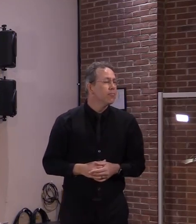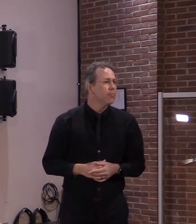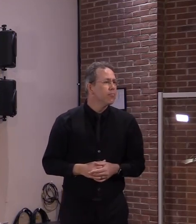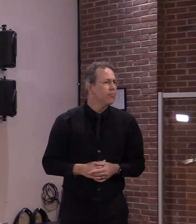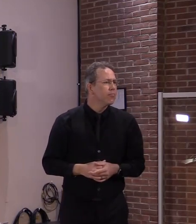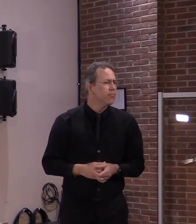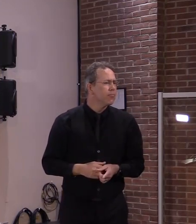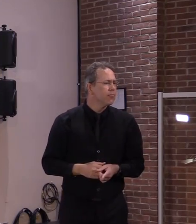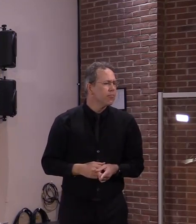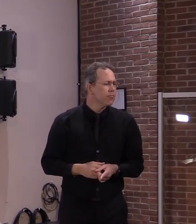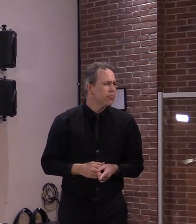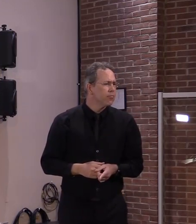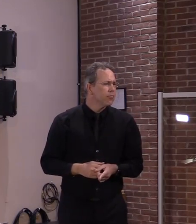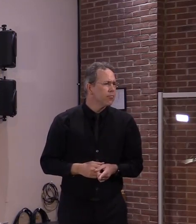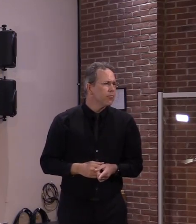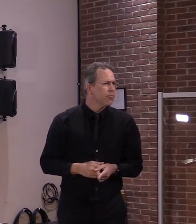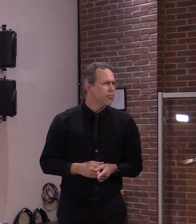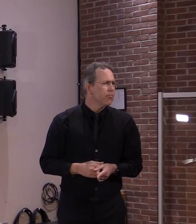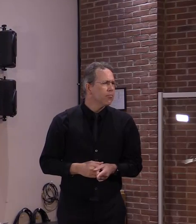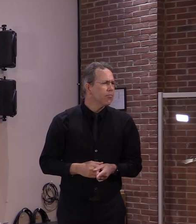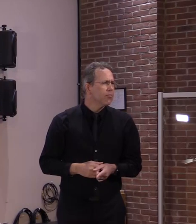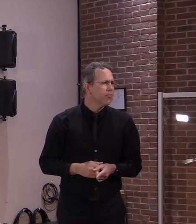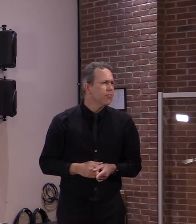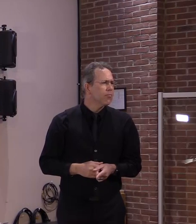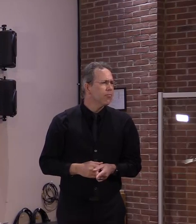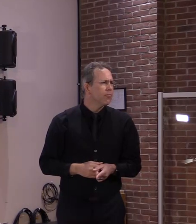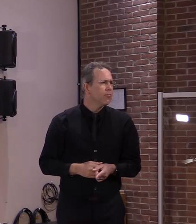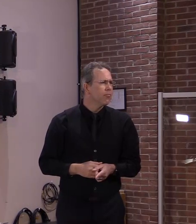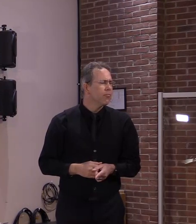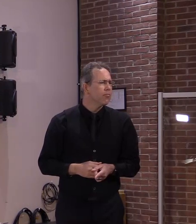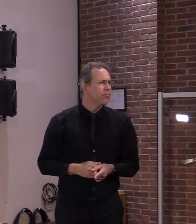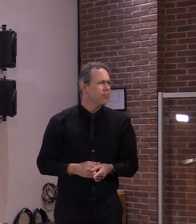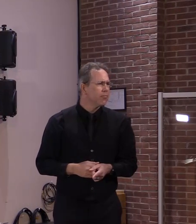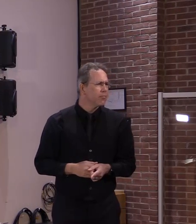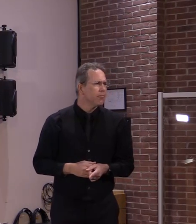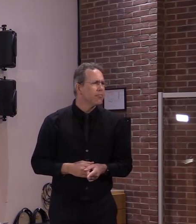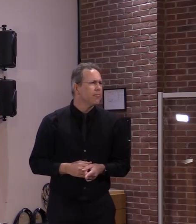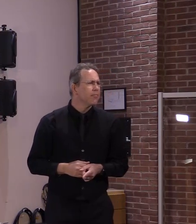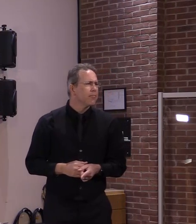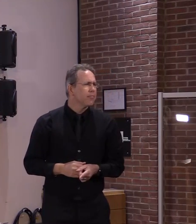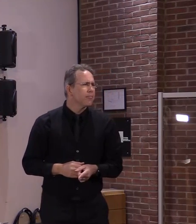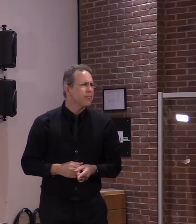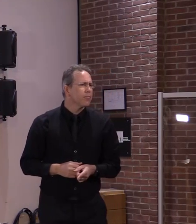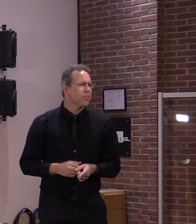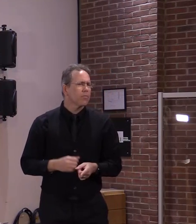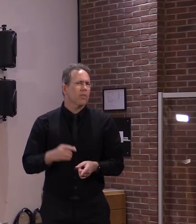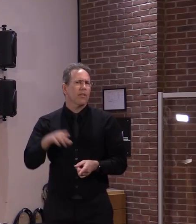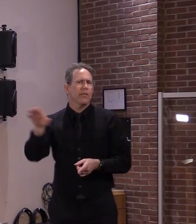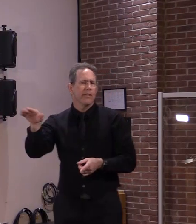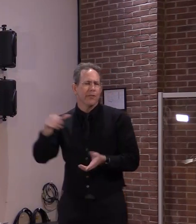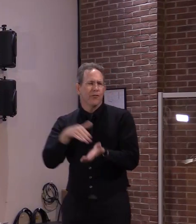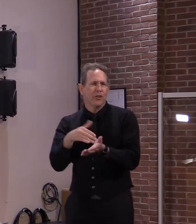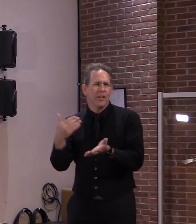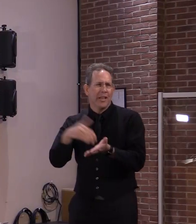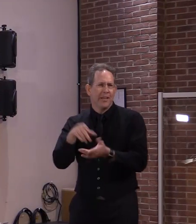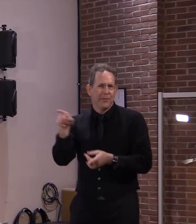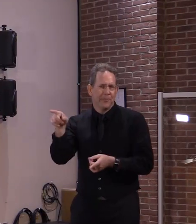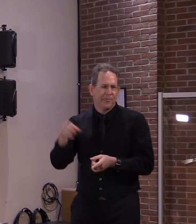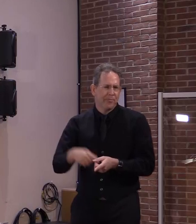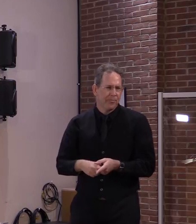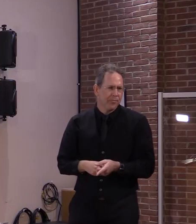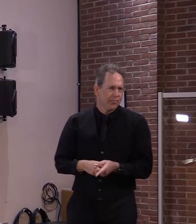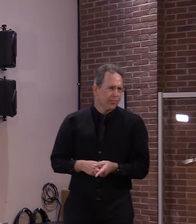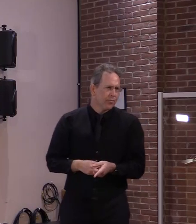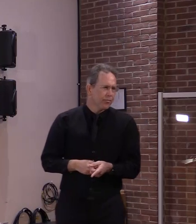Thank you for taking my call. This is a question also for Dr. Levine. I'm seeing in the state data that this